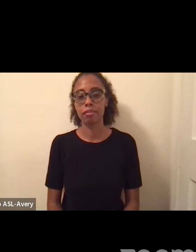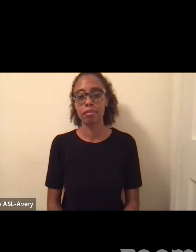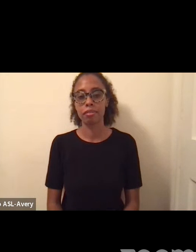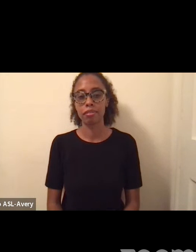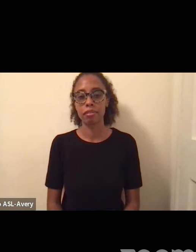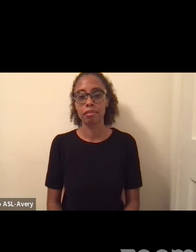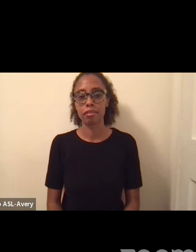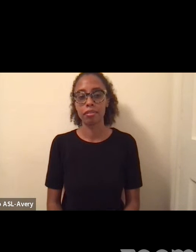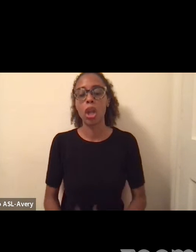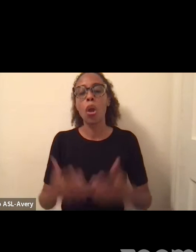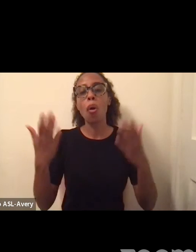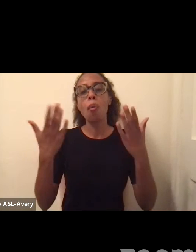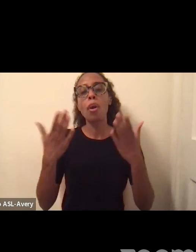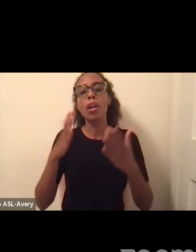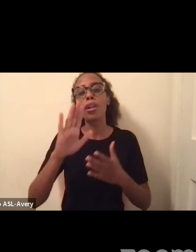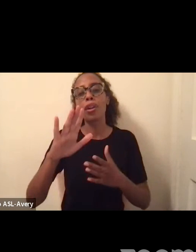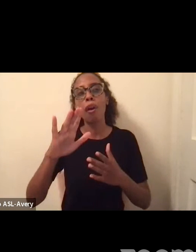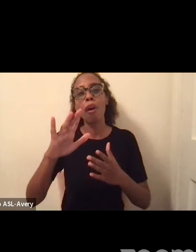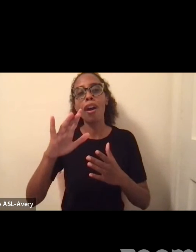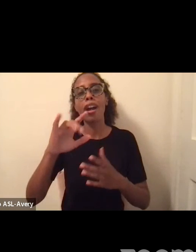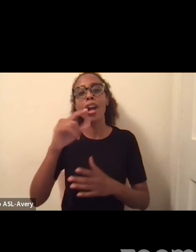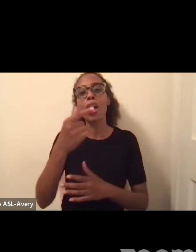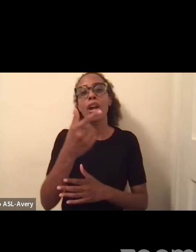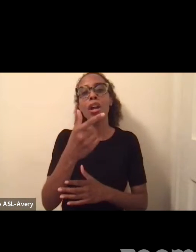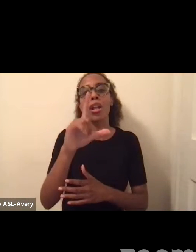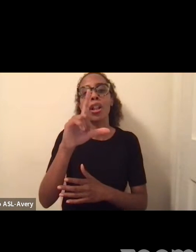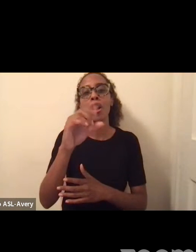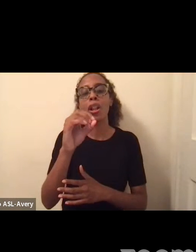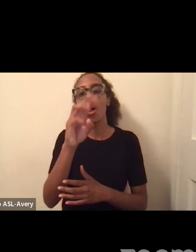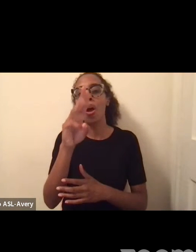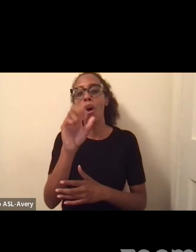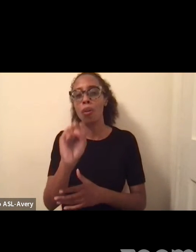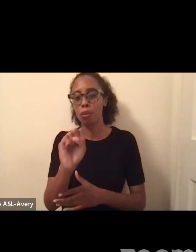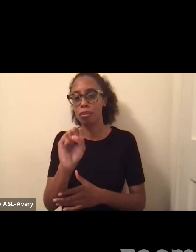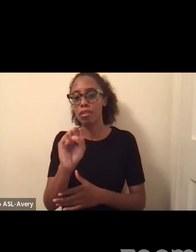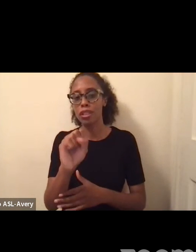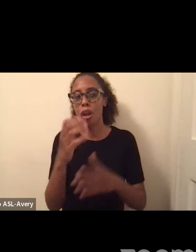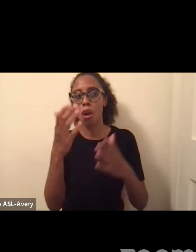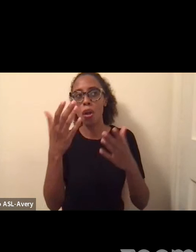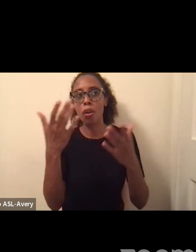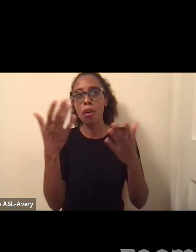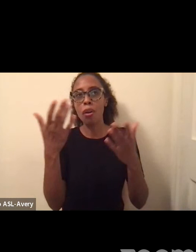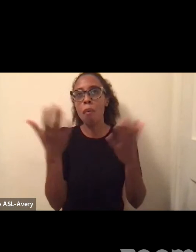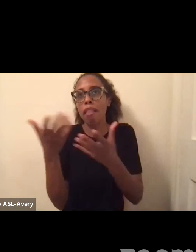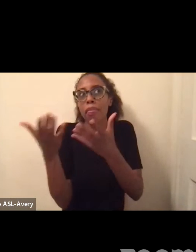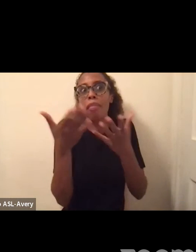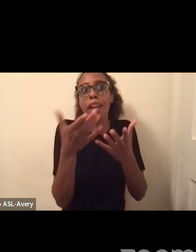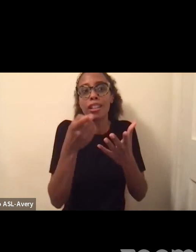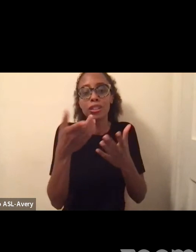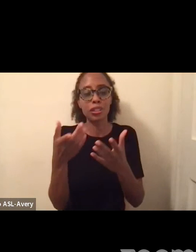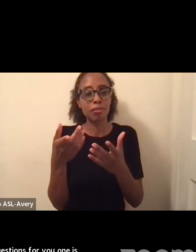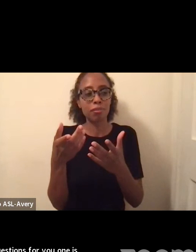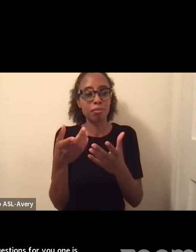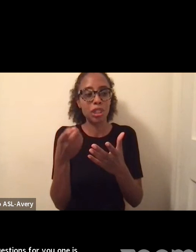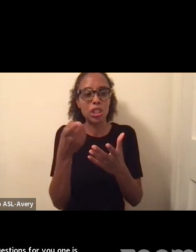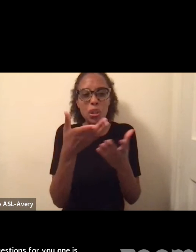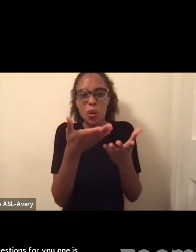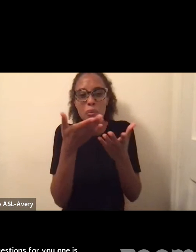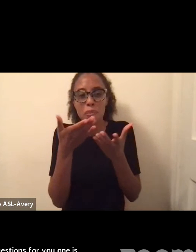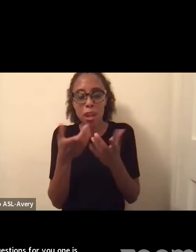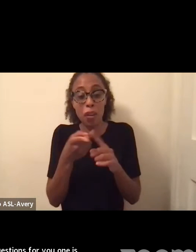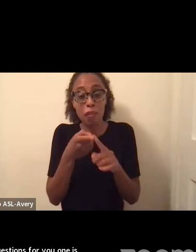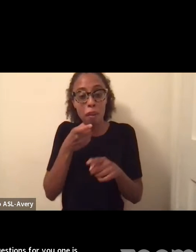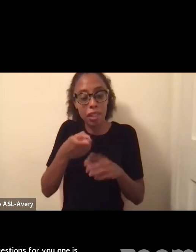are your glows? What things did you bring from this class? What are your glows? What are your